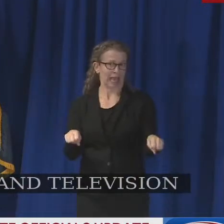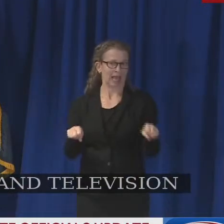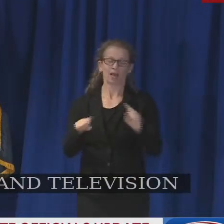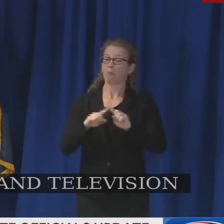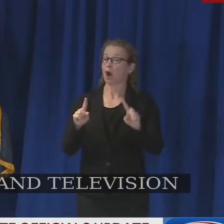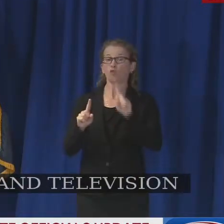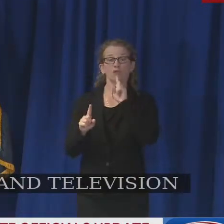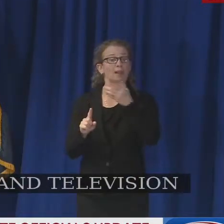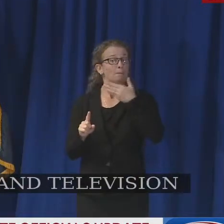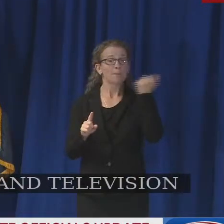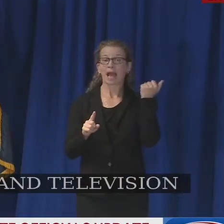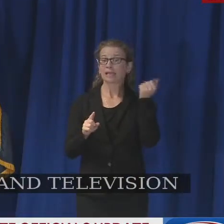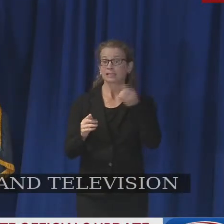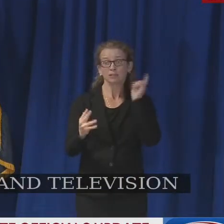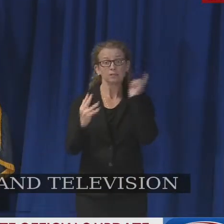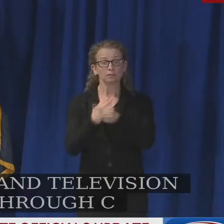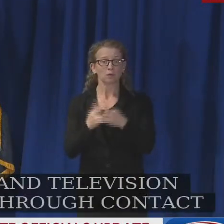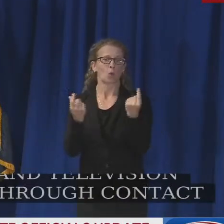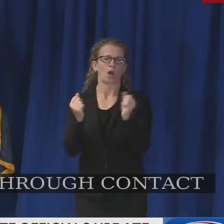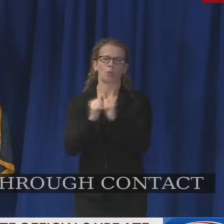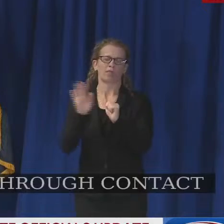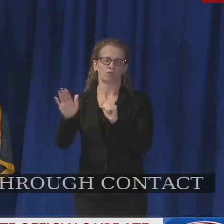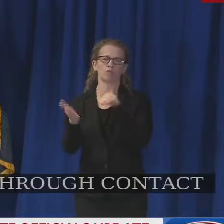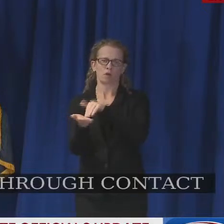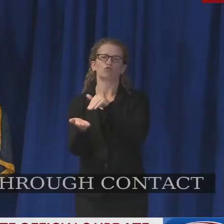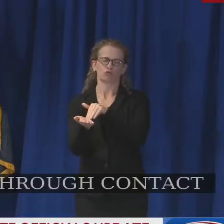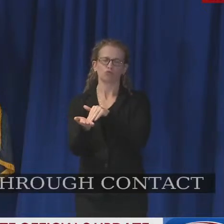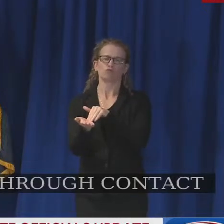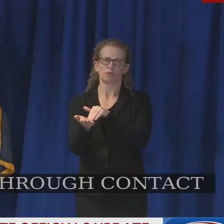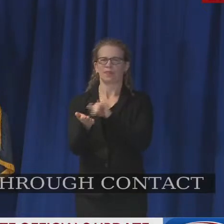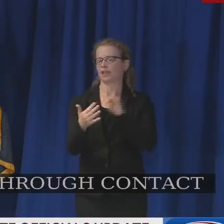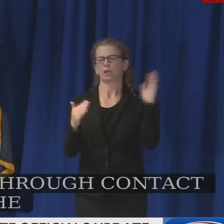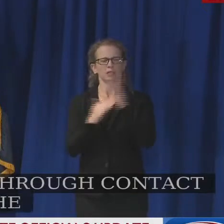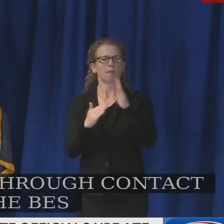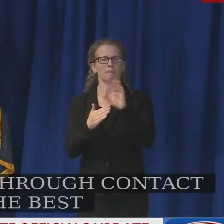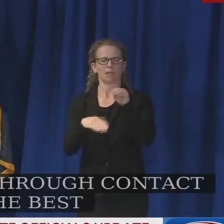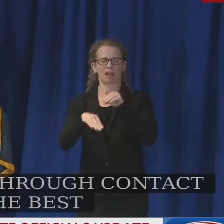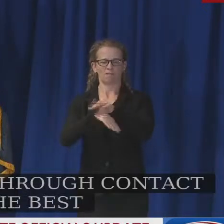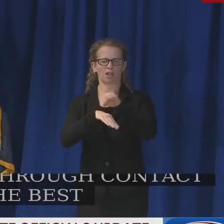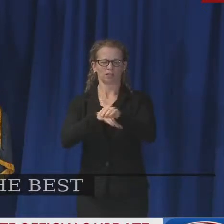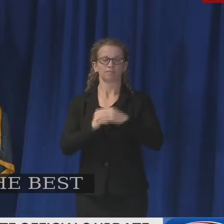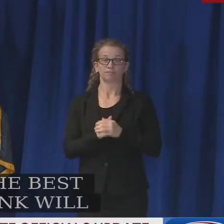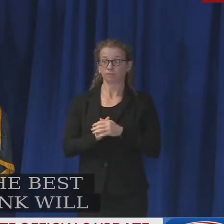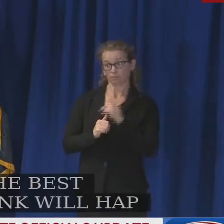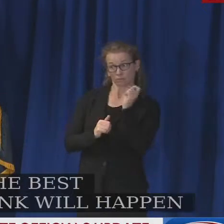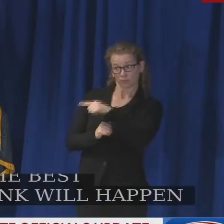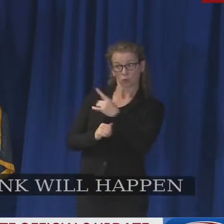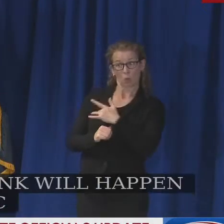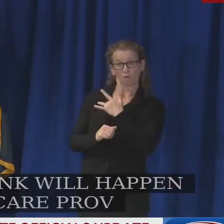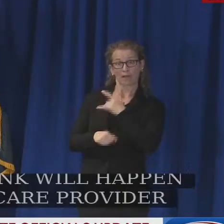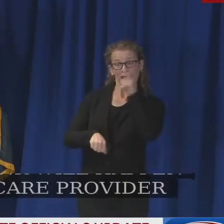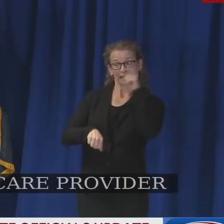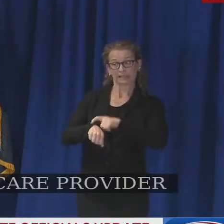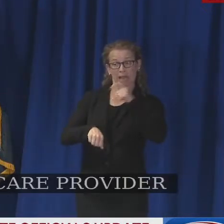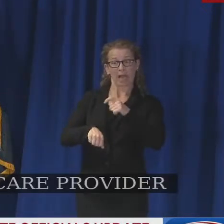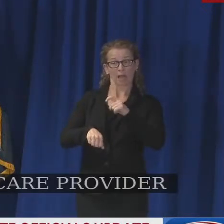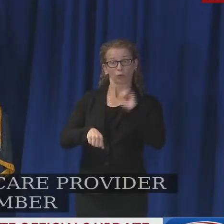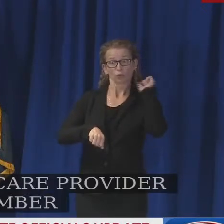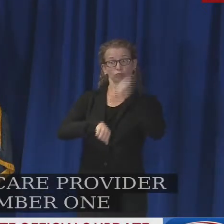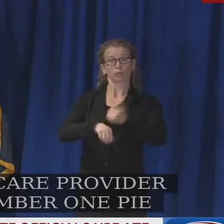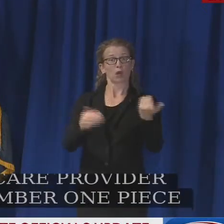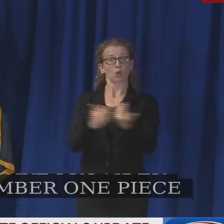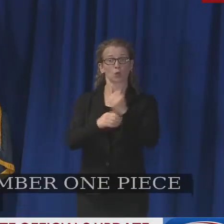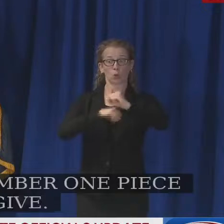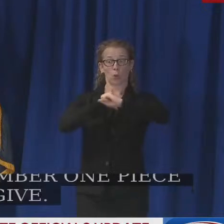the best conversation, I think, will happen with your healthcare provider. And that's the number one piece of advice I give. Do you think it's time for a new ad with a doctor like Dr. Chan? I don't